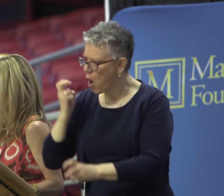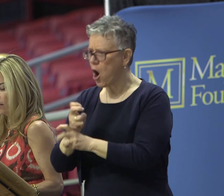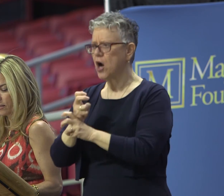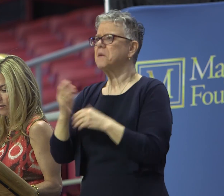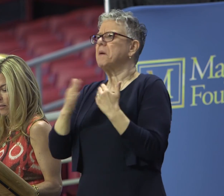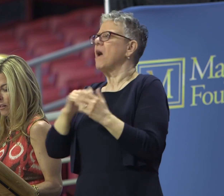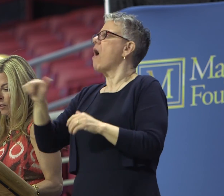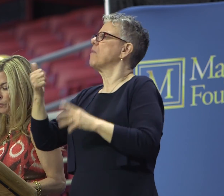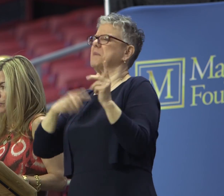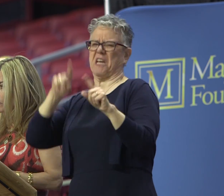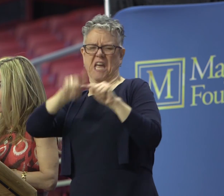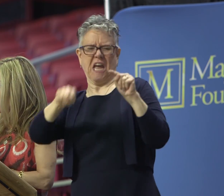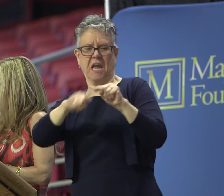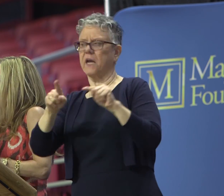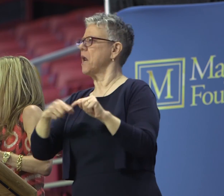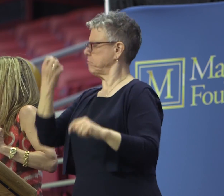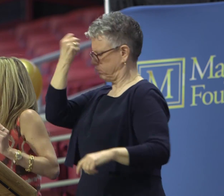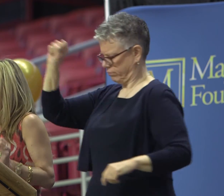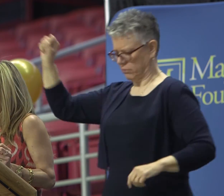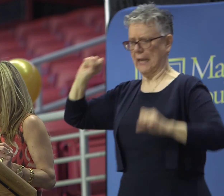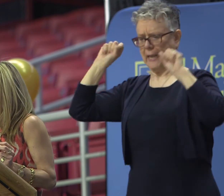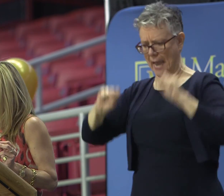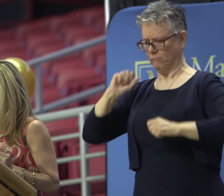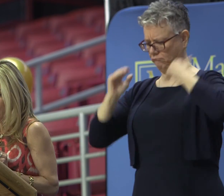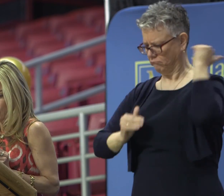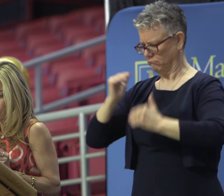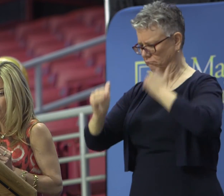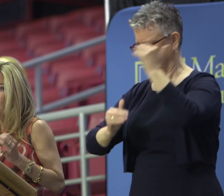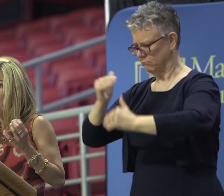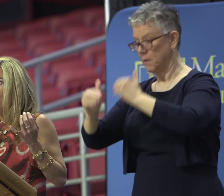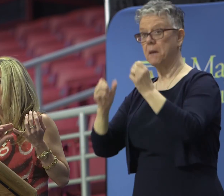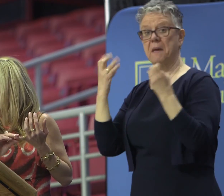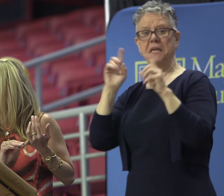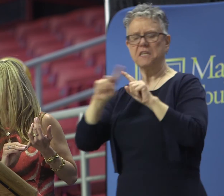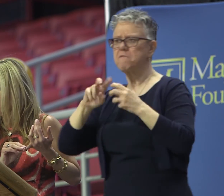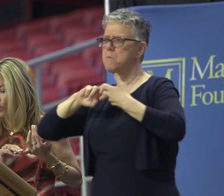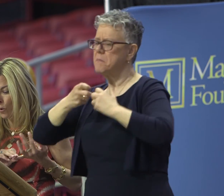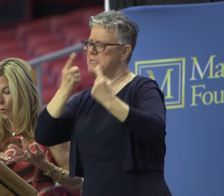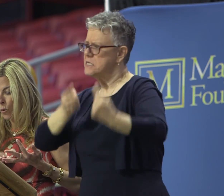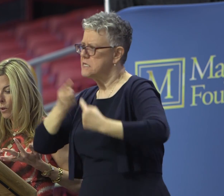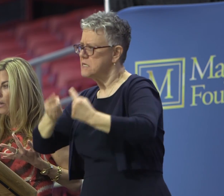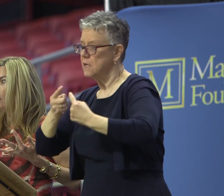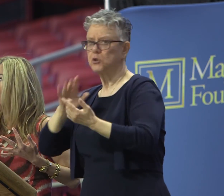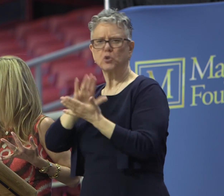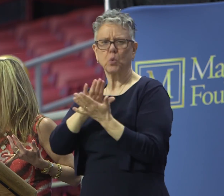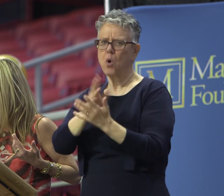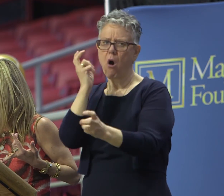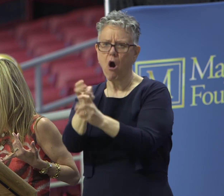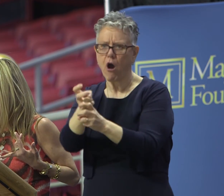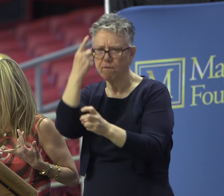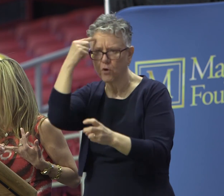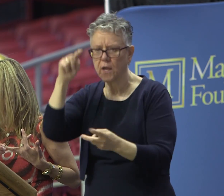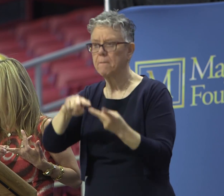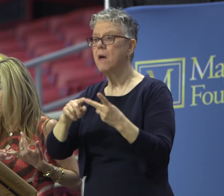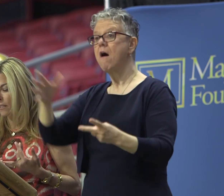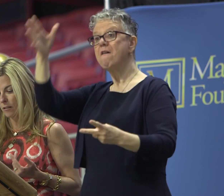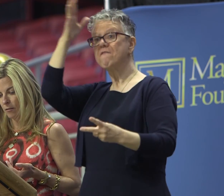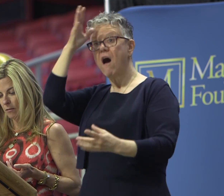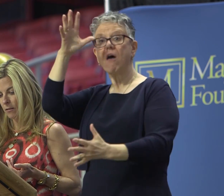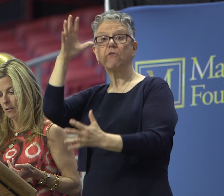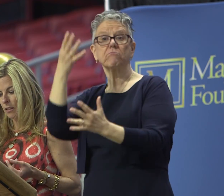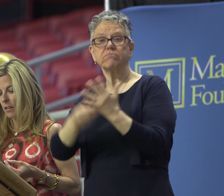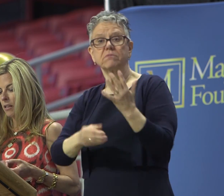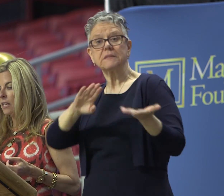all odds. With so many adversities, he struggled in school. He lost his father at